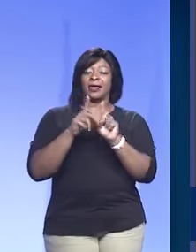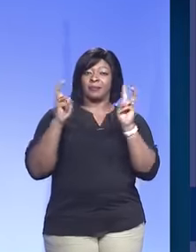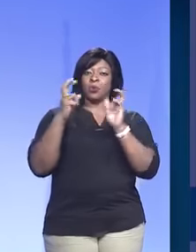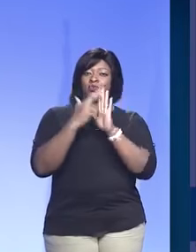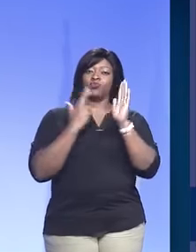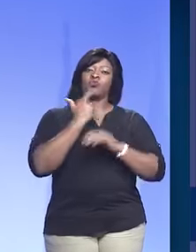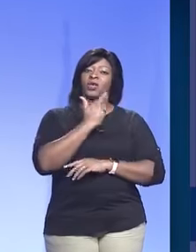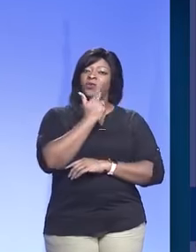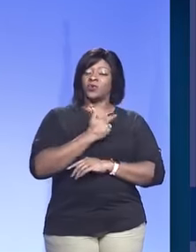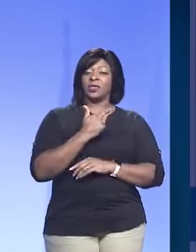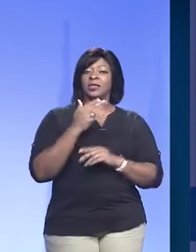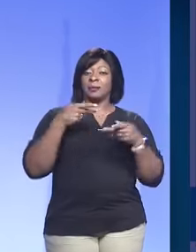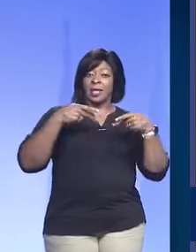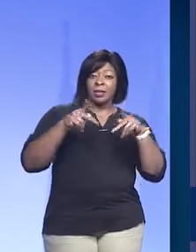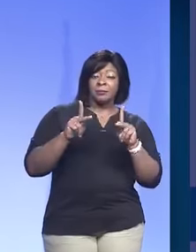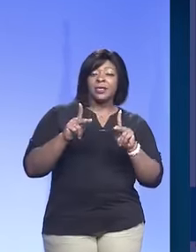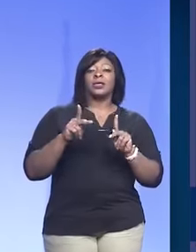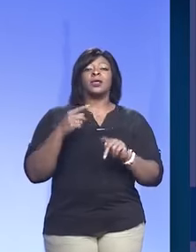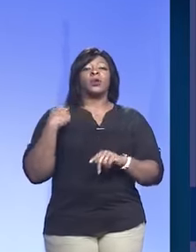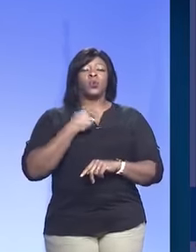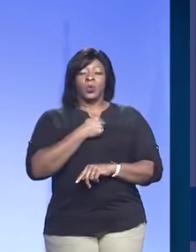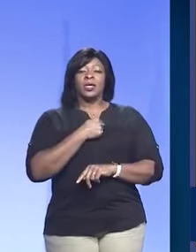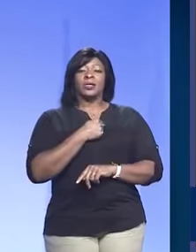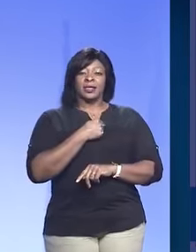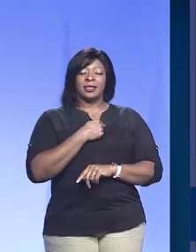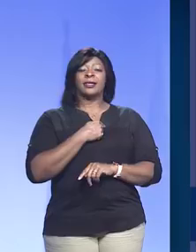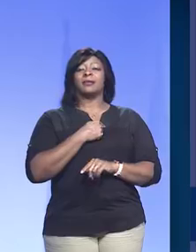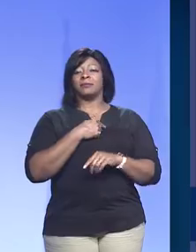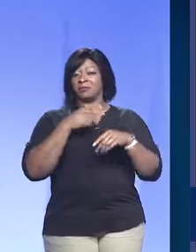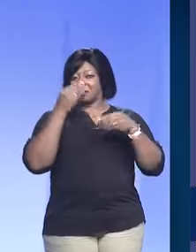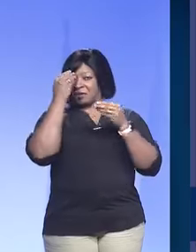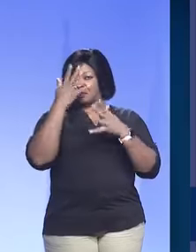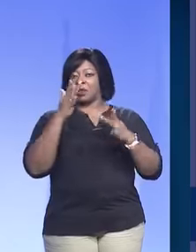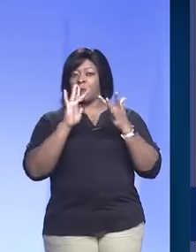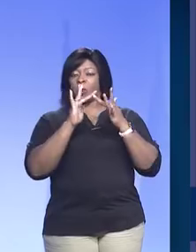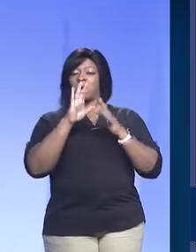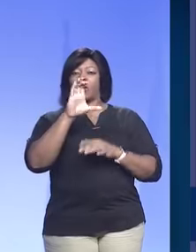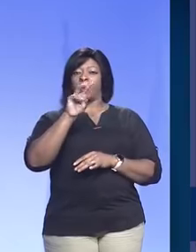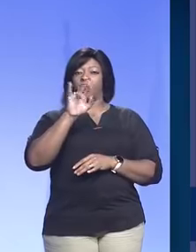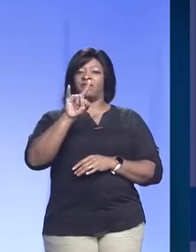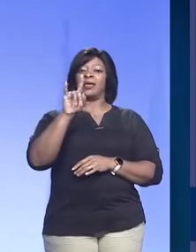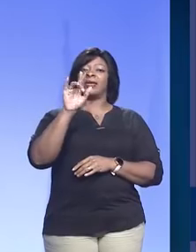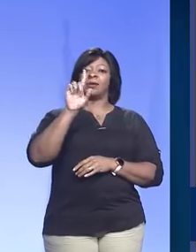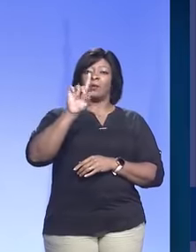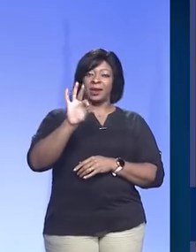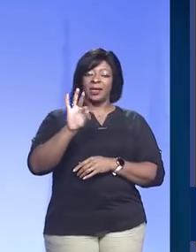restaurant about eligibility, we would point you to the website